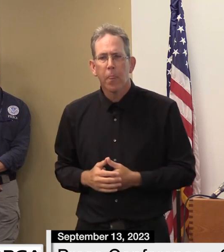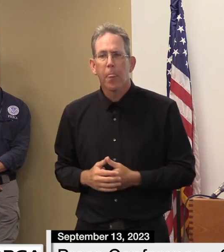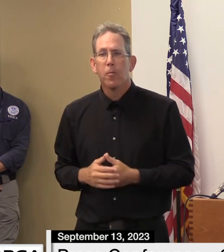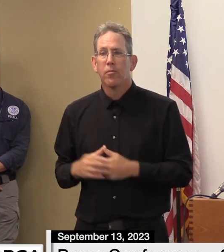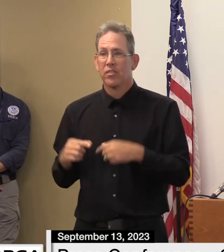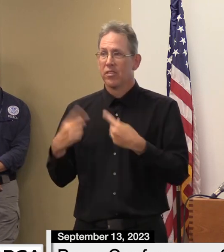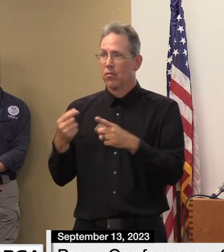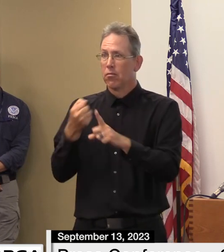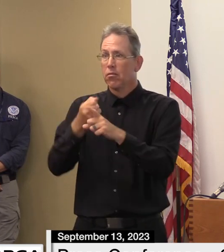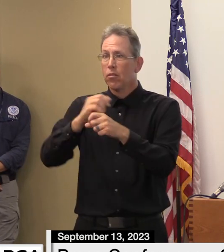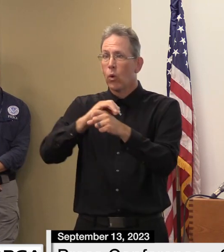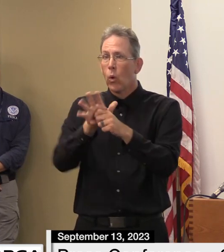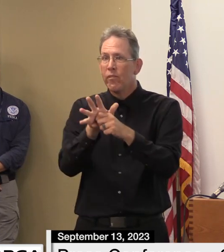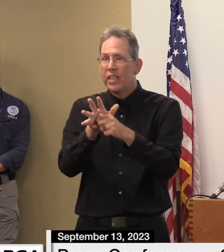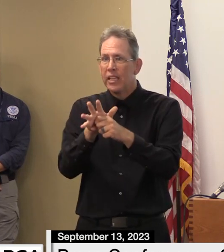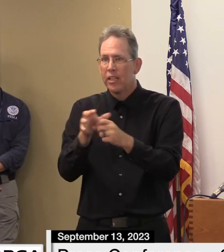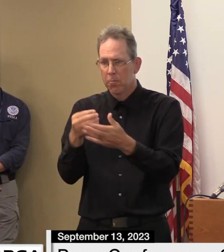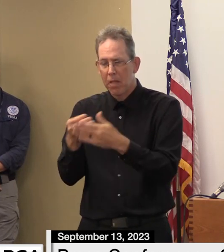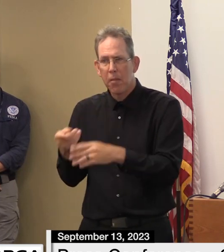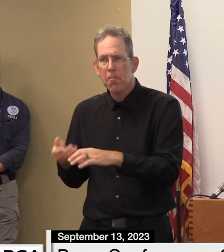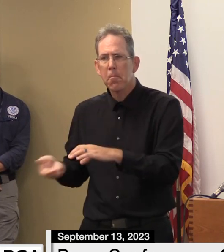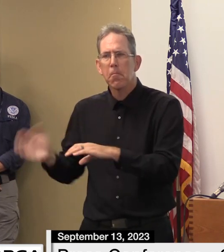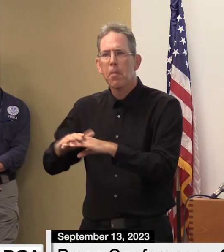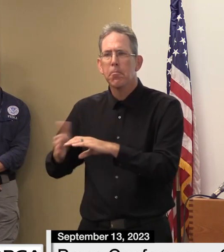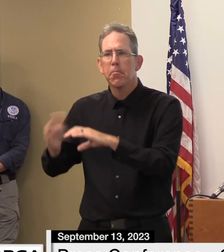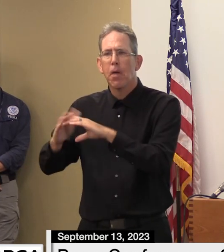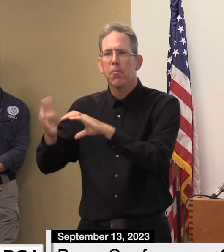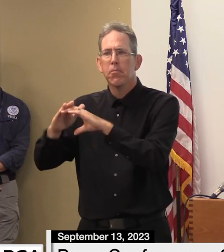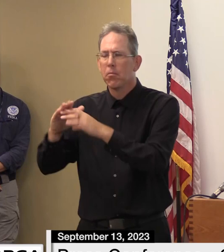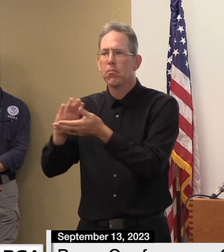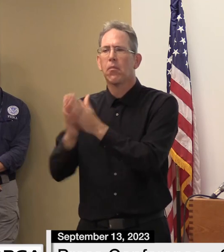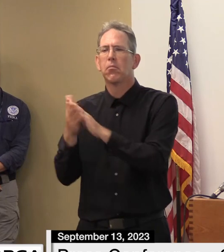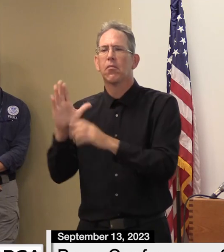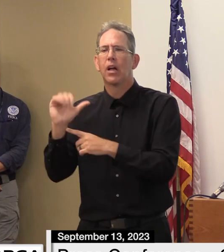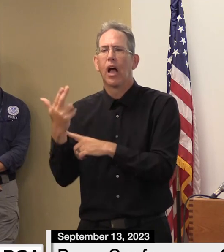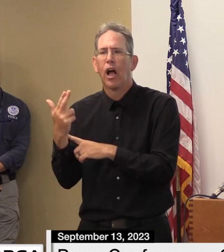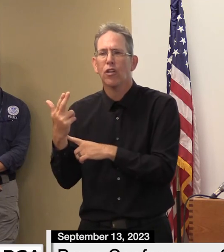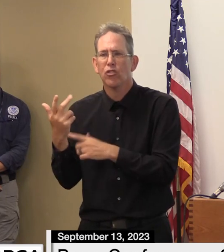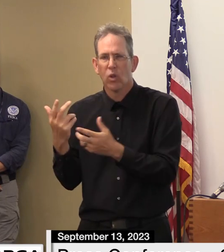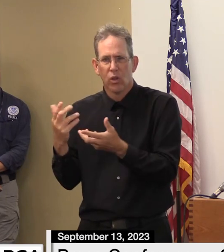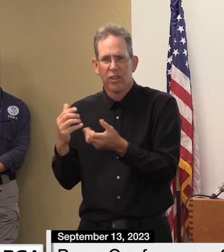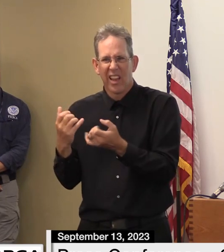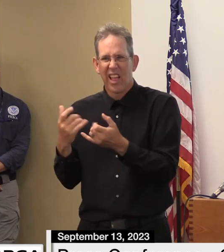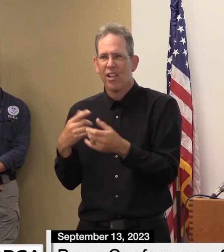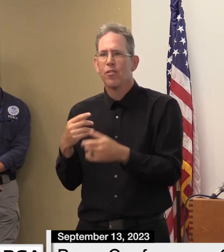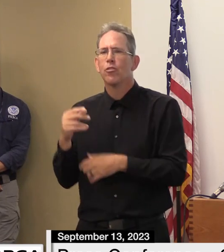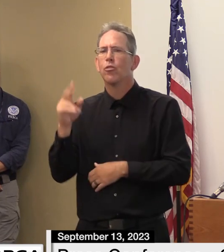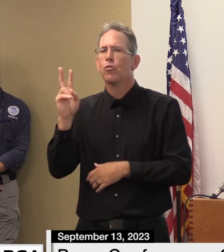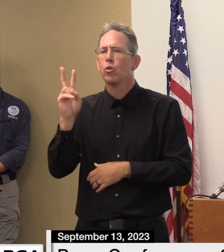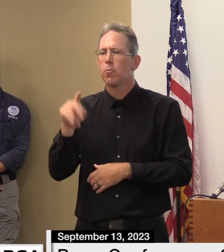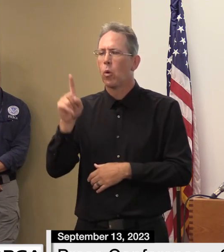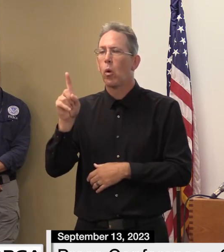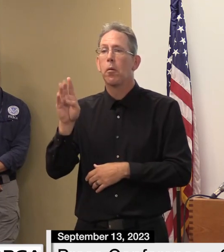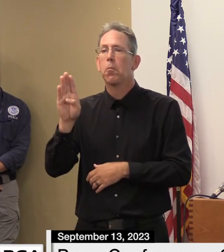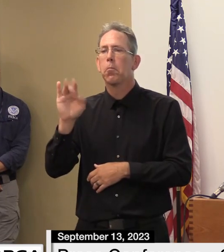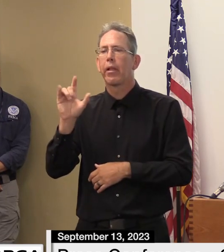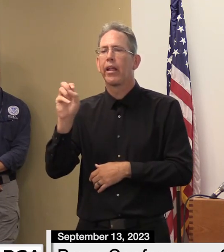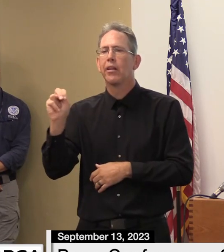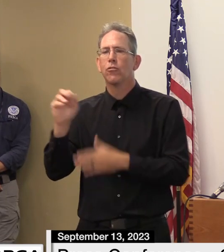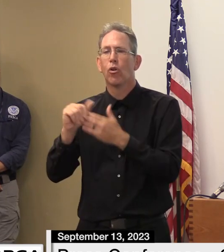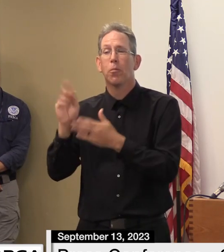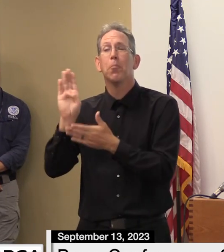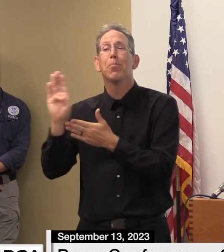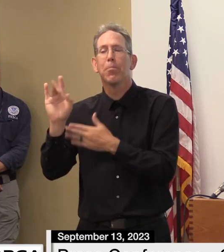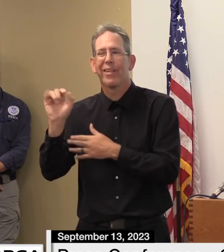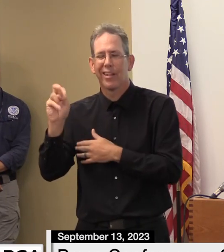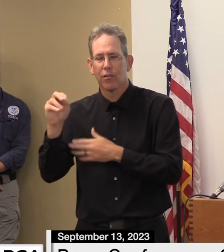been a dramatic increase. Our cash on hand this morning, for example, was over $2.1 billion, and it generally has sat over $2